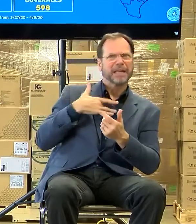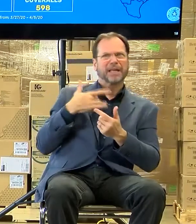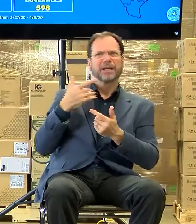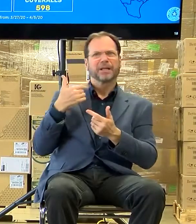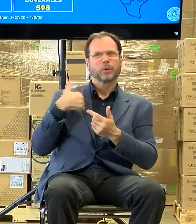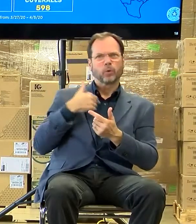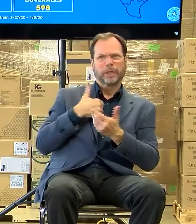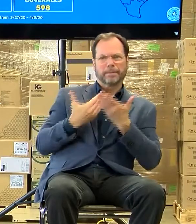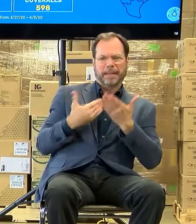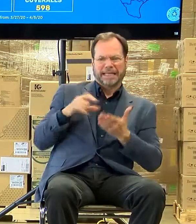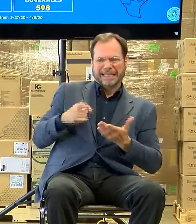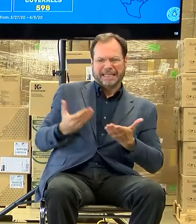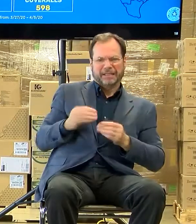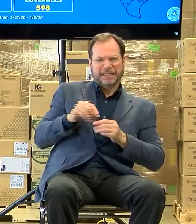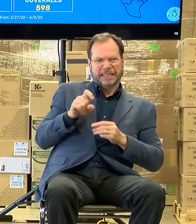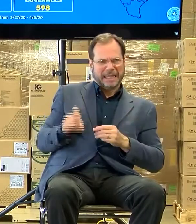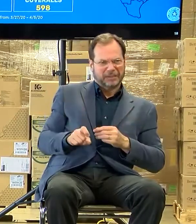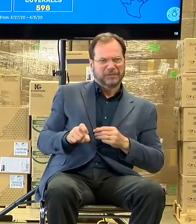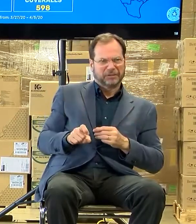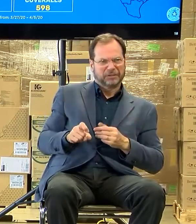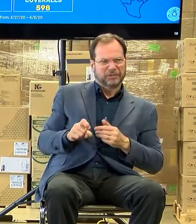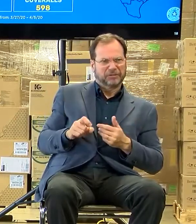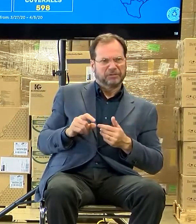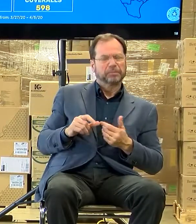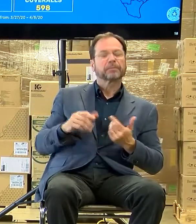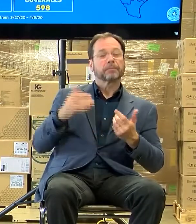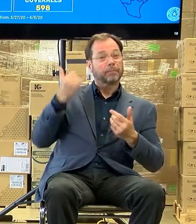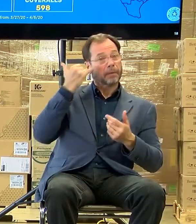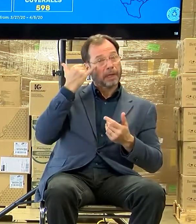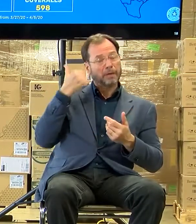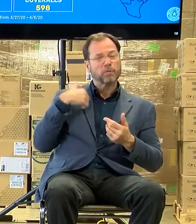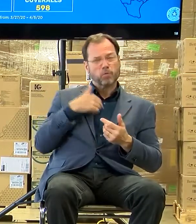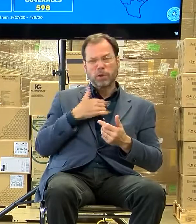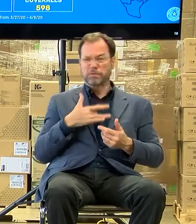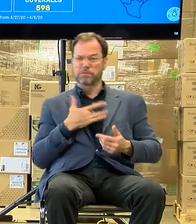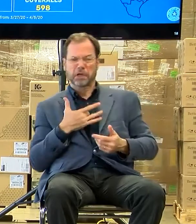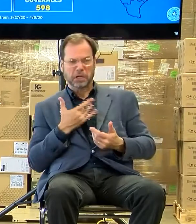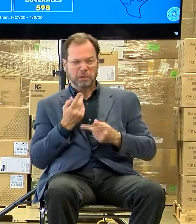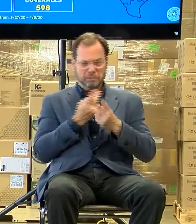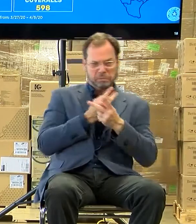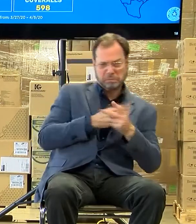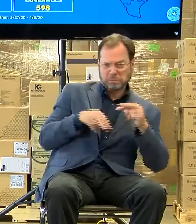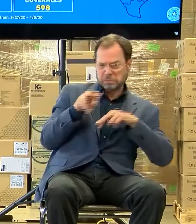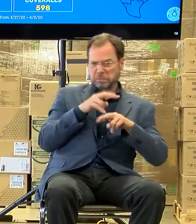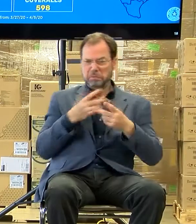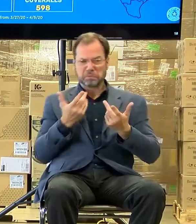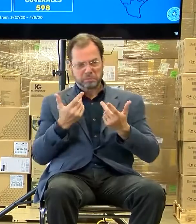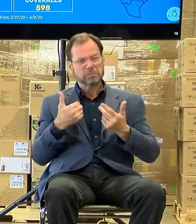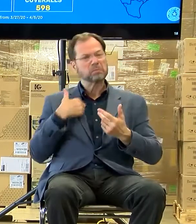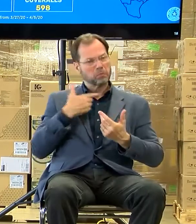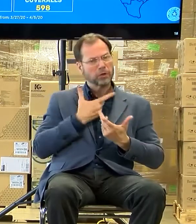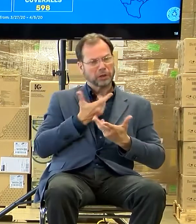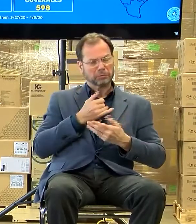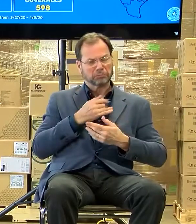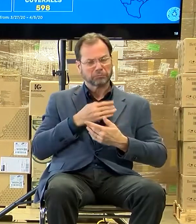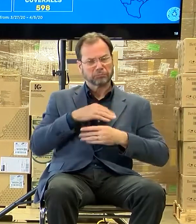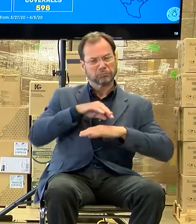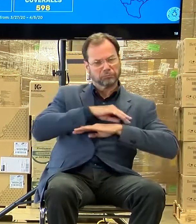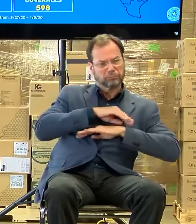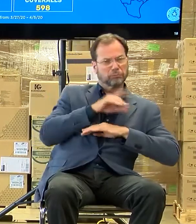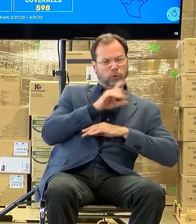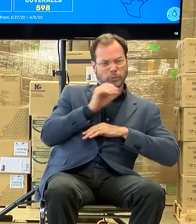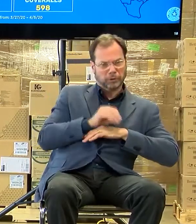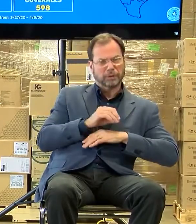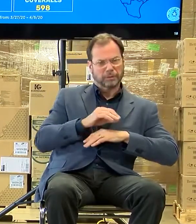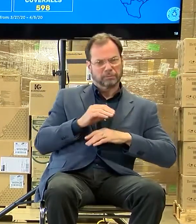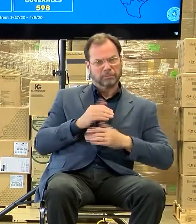need here in the state of Texas. And so if we make the assessment that we have 100% capability of meeting